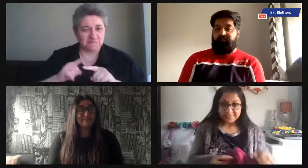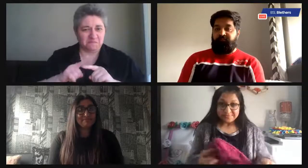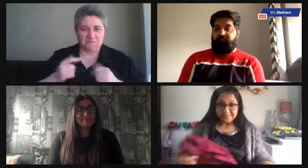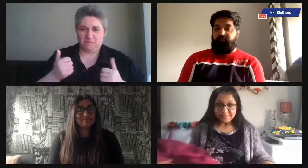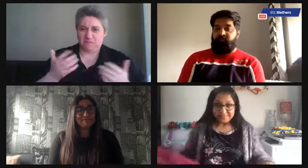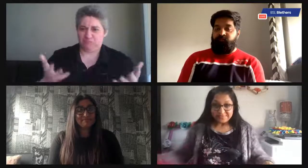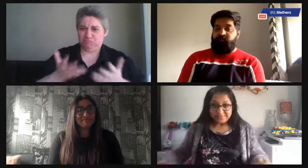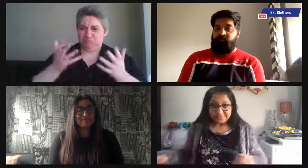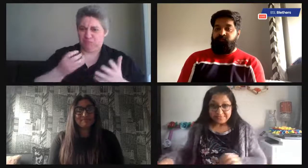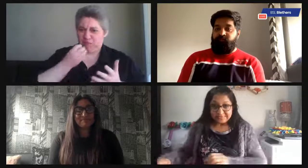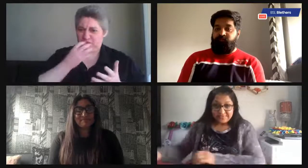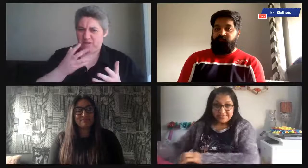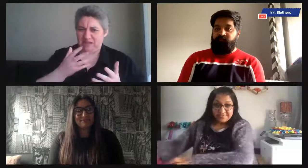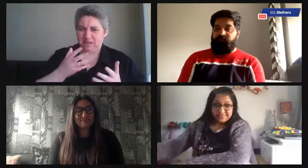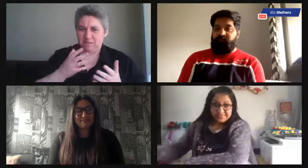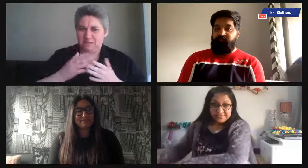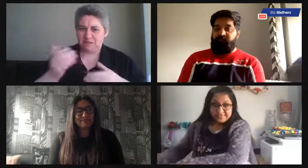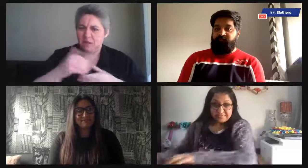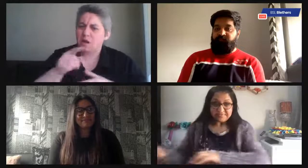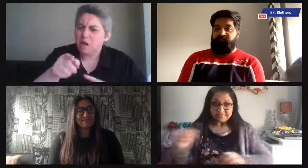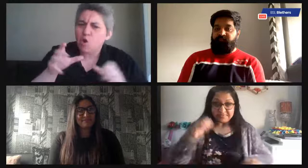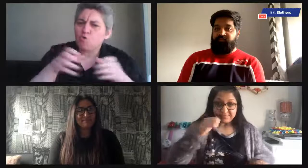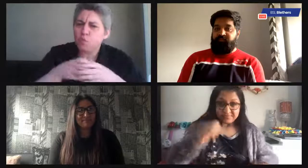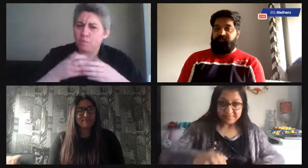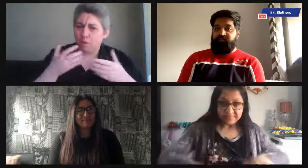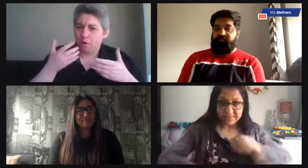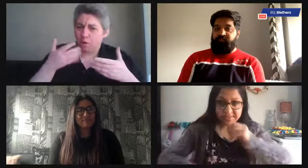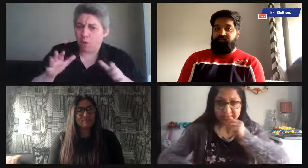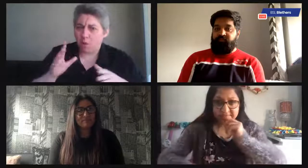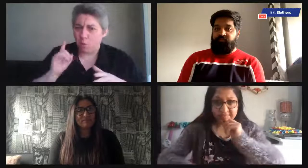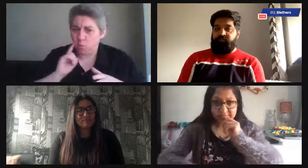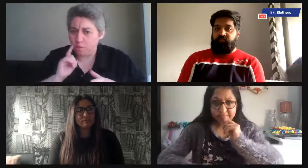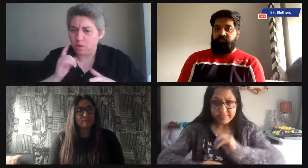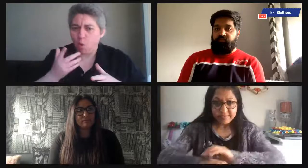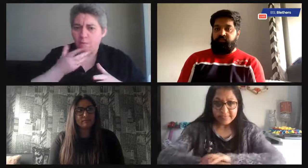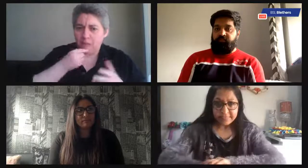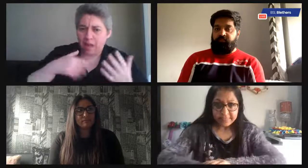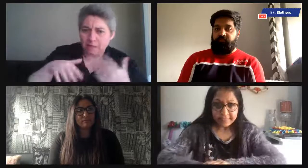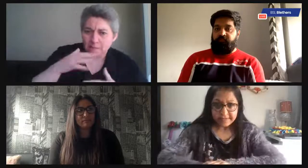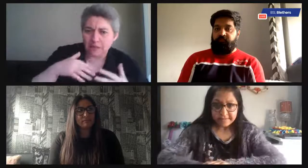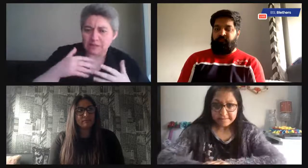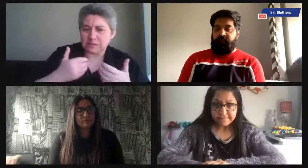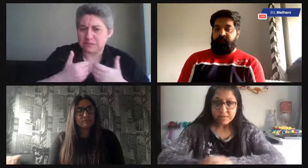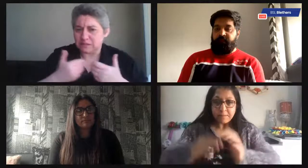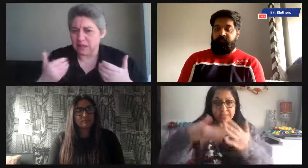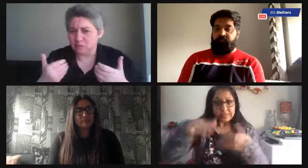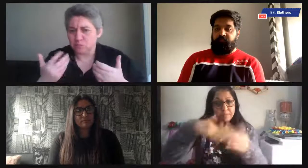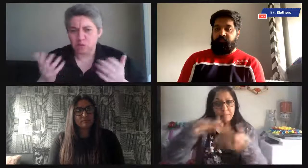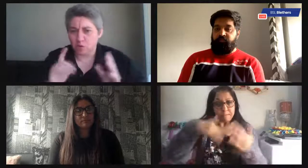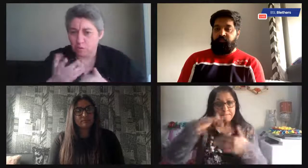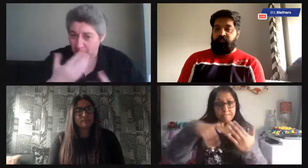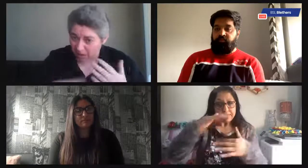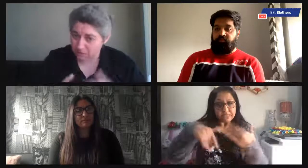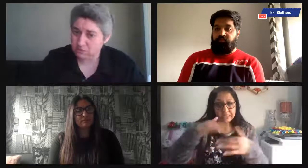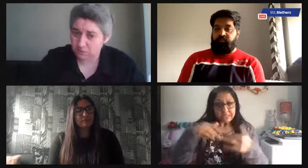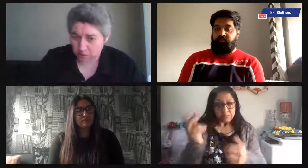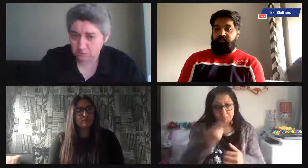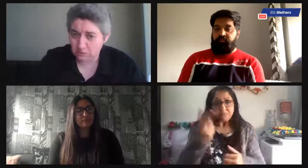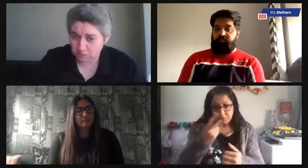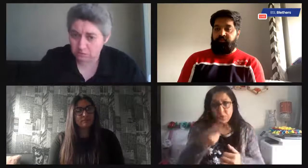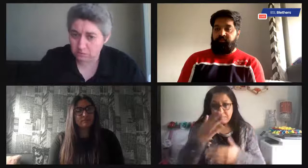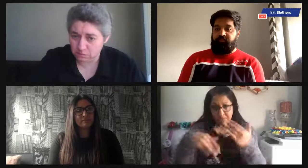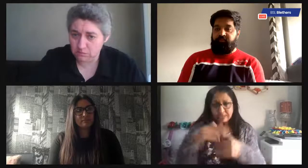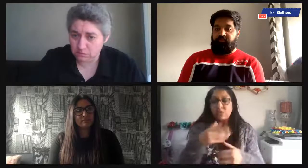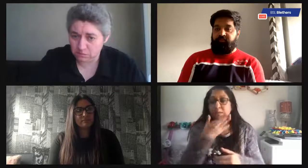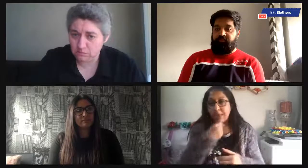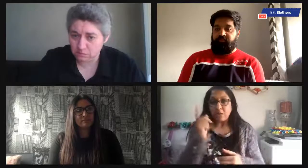wall. How nice is that? Really simple. And is the group only for women or is it men? Oh no, we